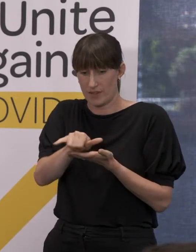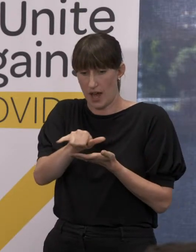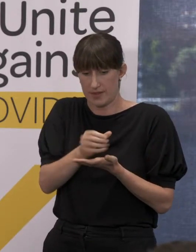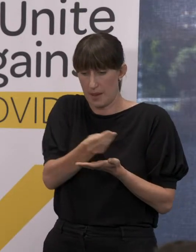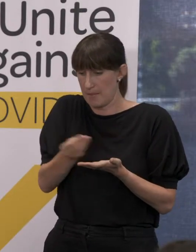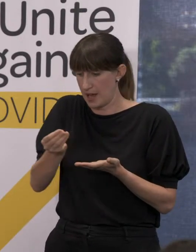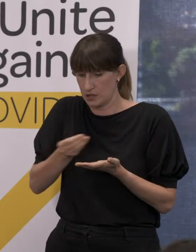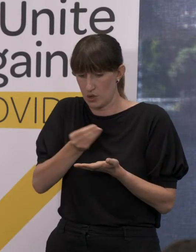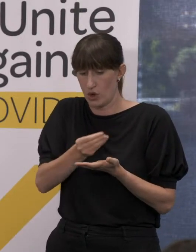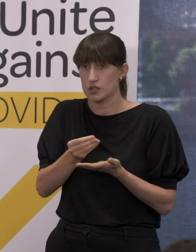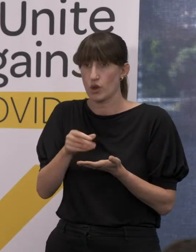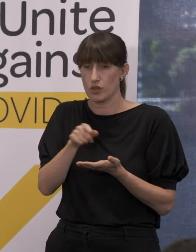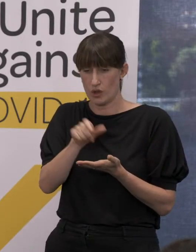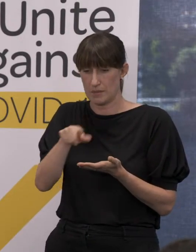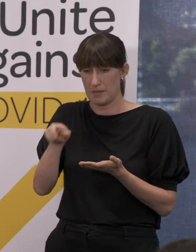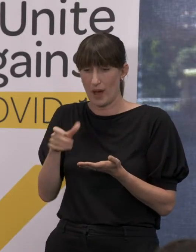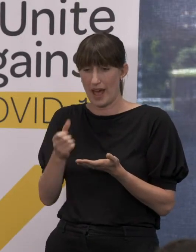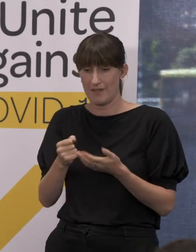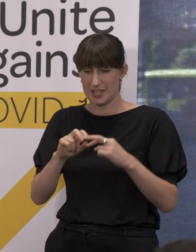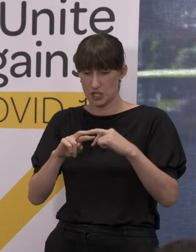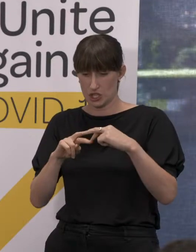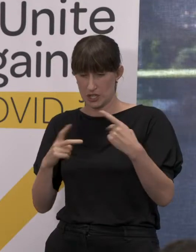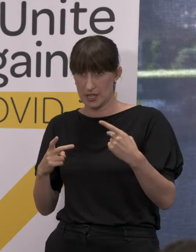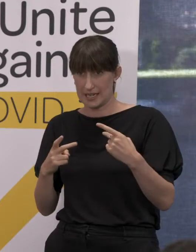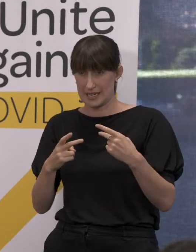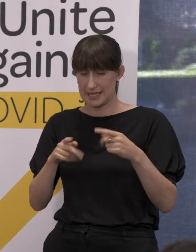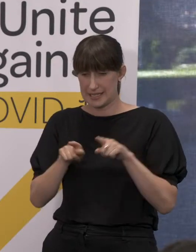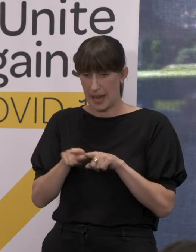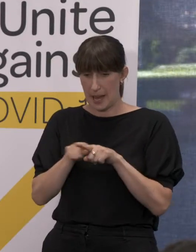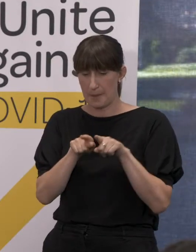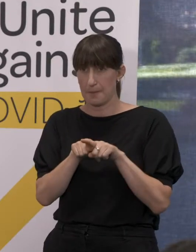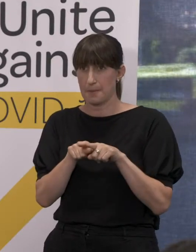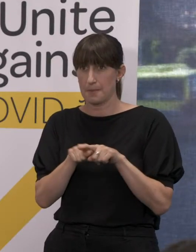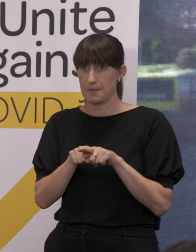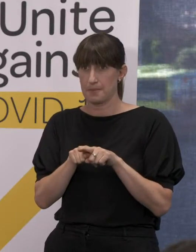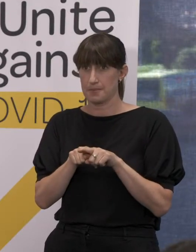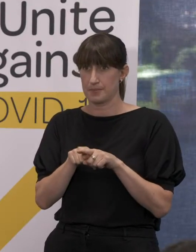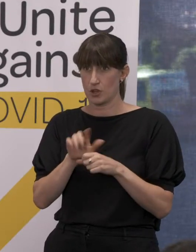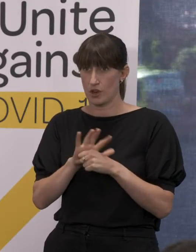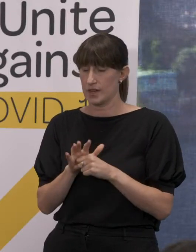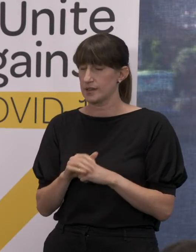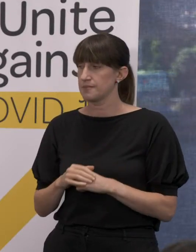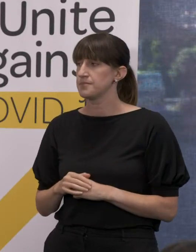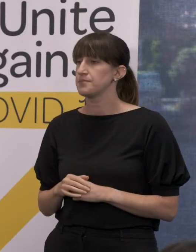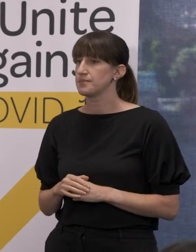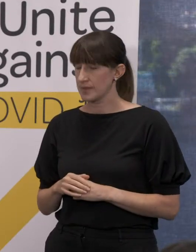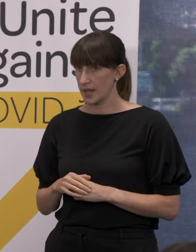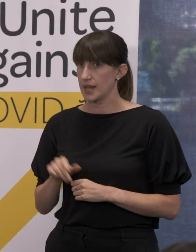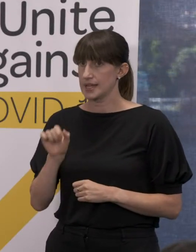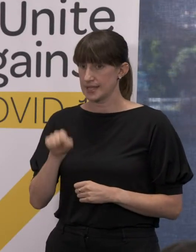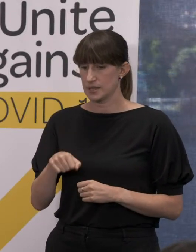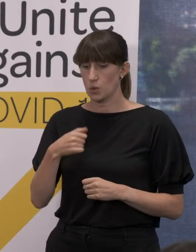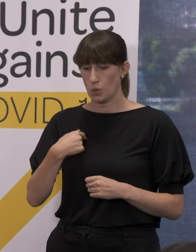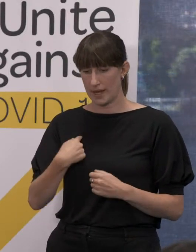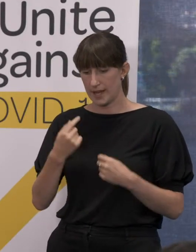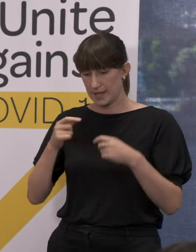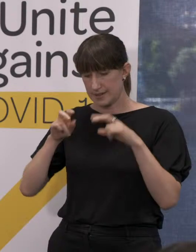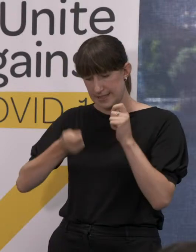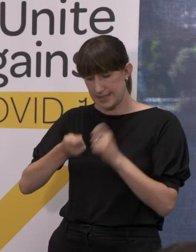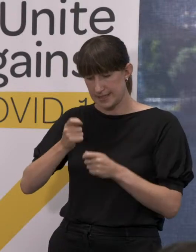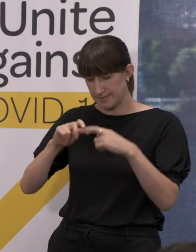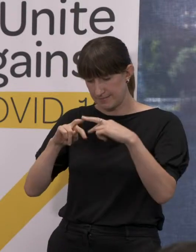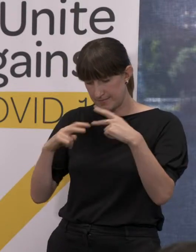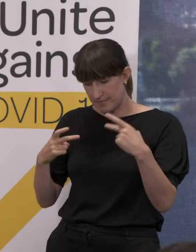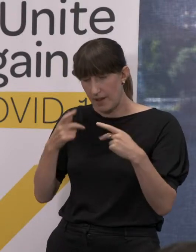the virus? The sequencing has very strongly led us to that conclusion that these people are being